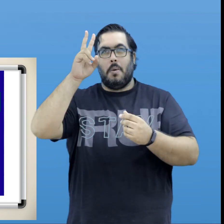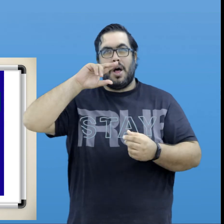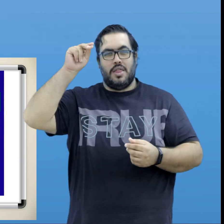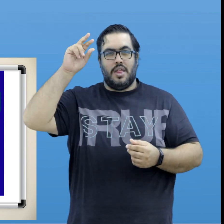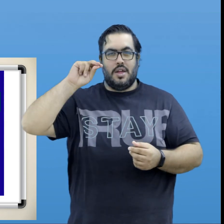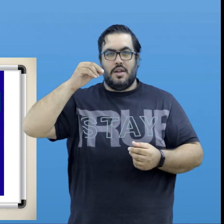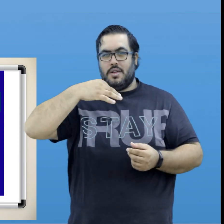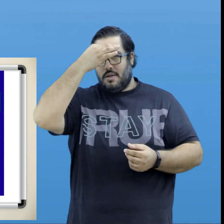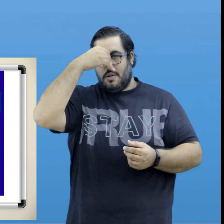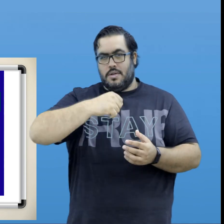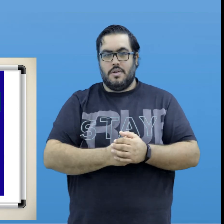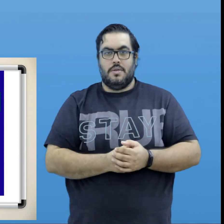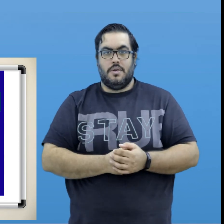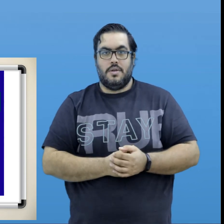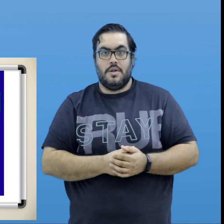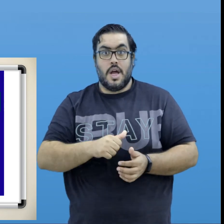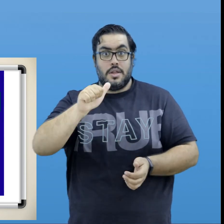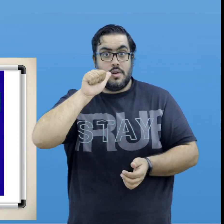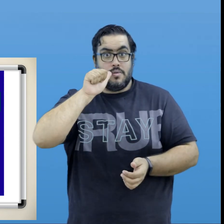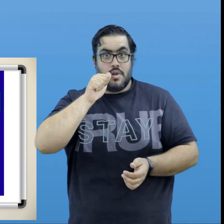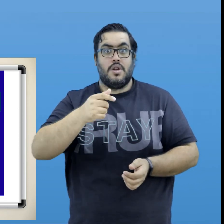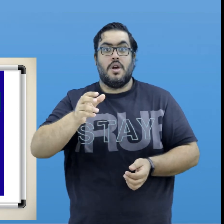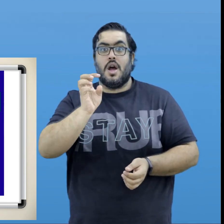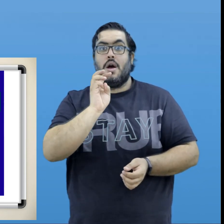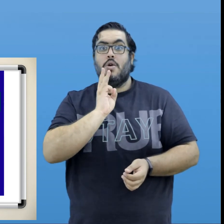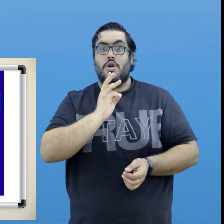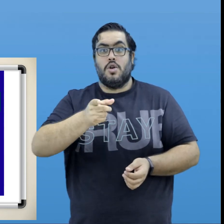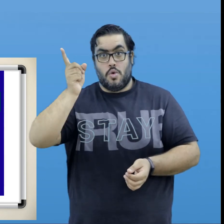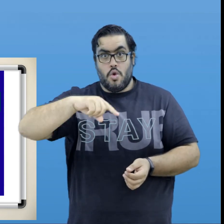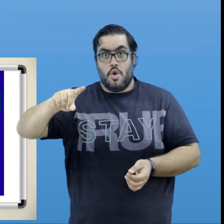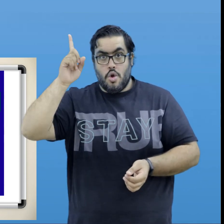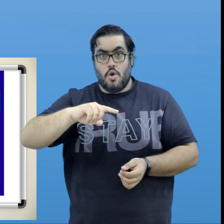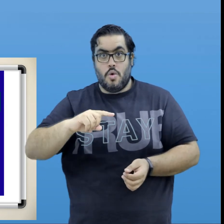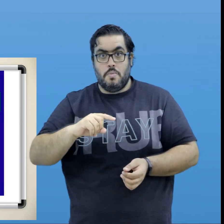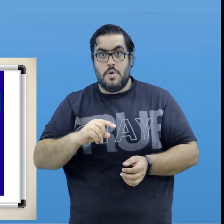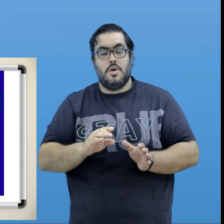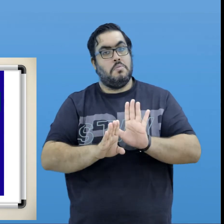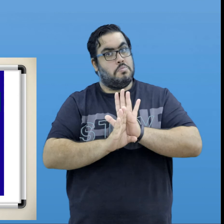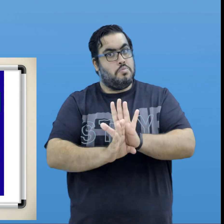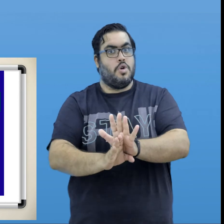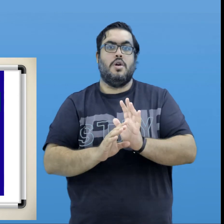Number 7, drinking needed amount of water daily prevents blank.